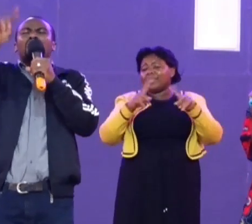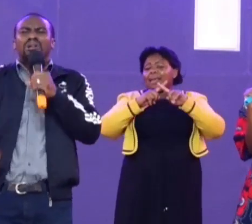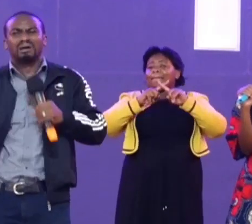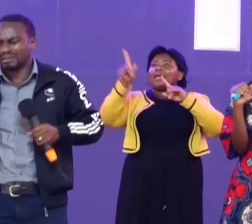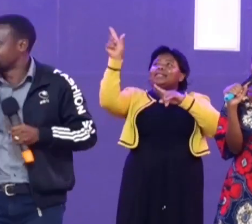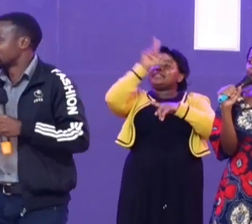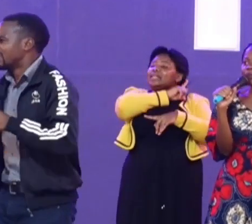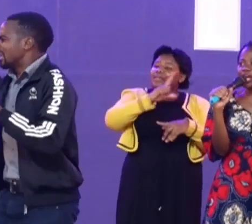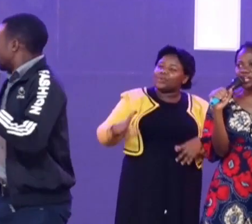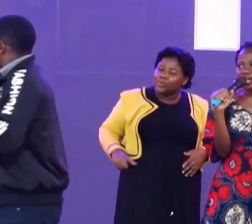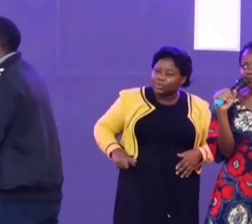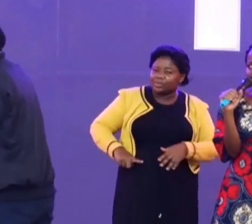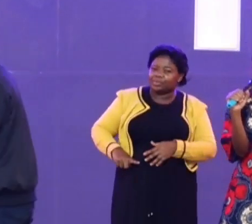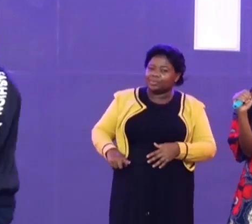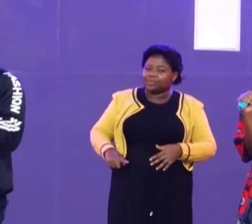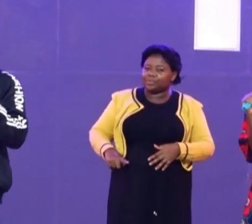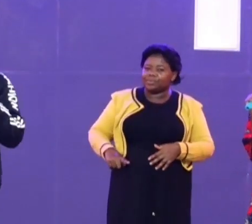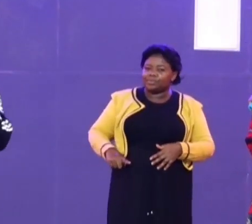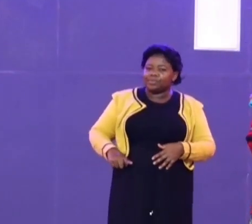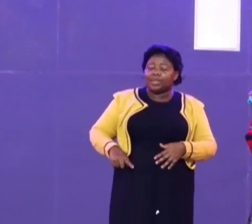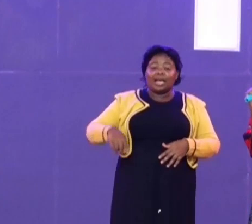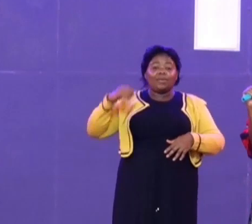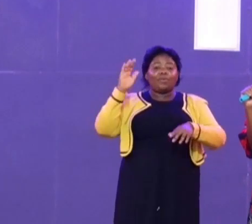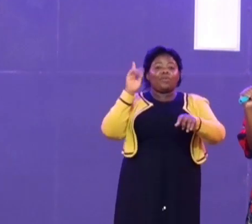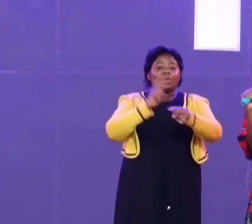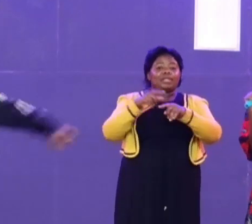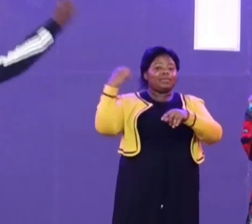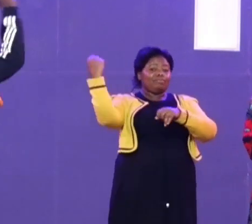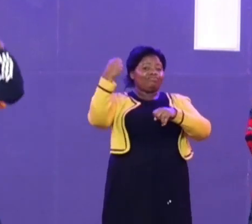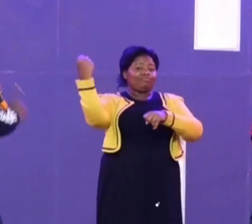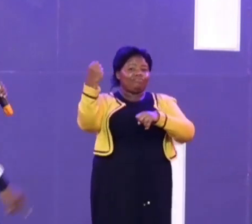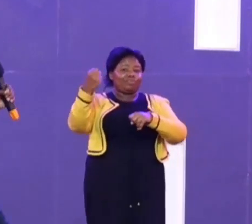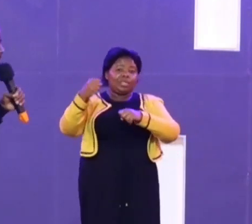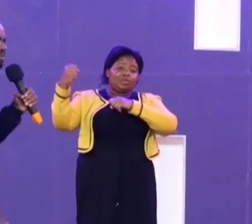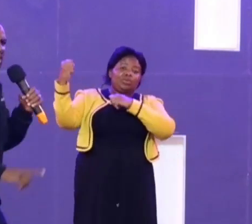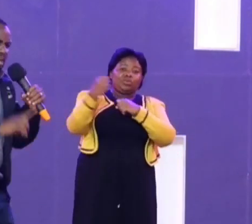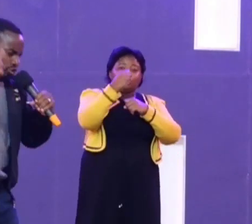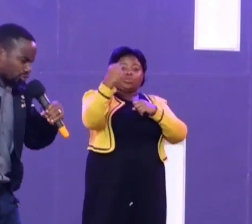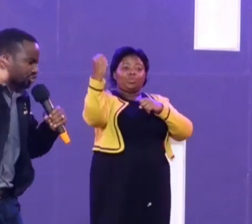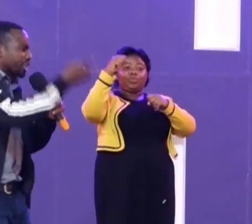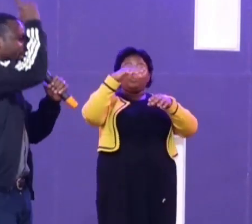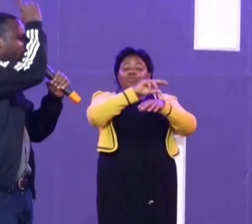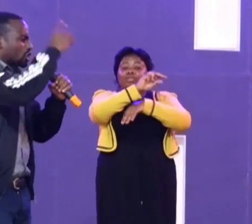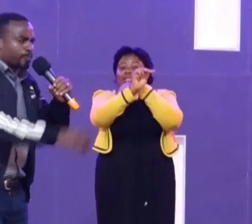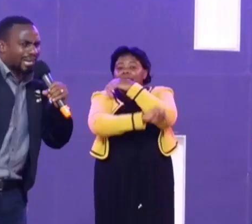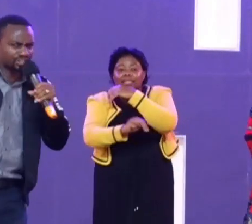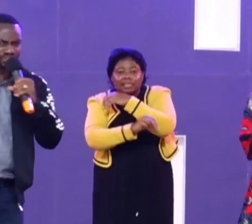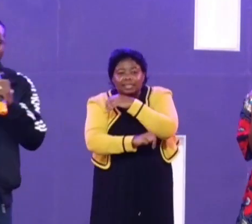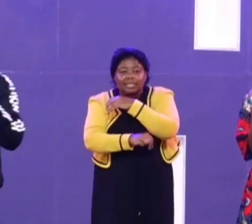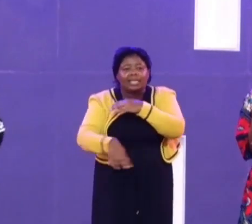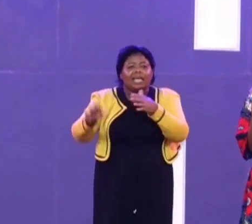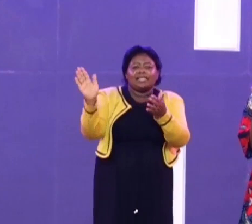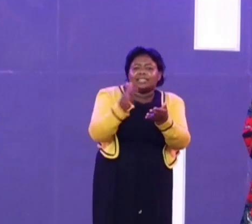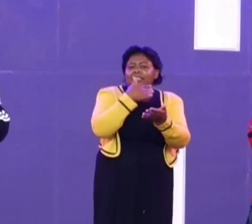the Lord. Na yemu kama mwene. To preach the gospel. Ngababulira njiri. To move the nations. Okutambula mawanga. To sing gospel